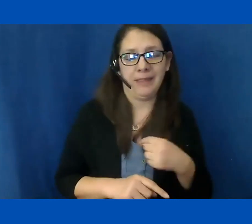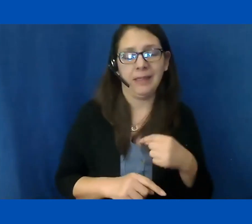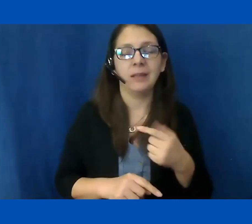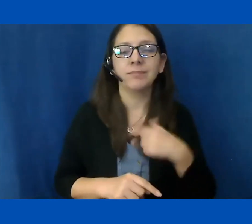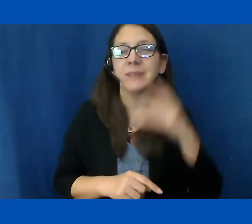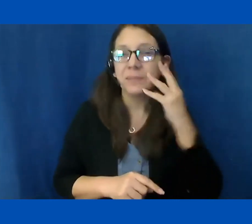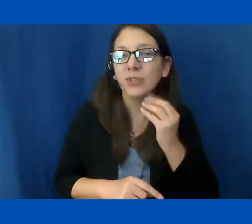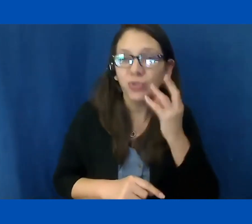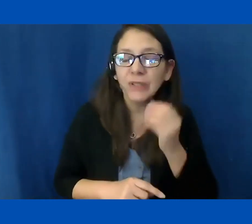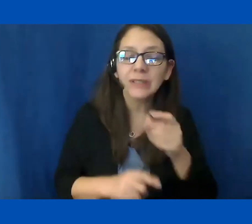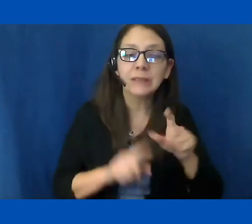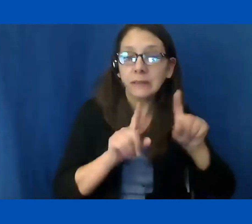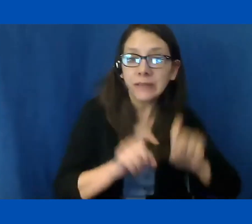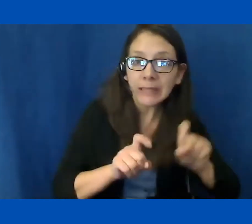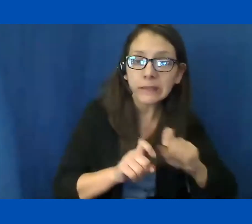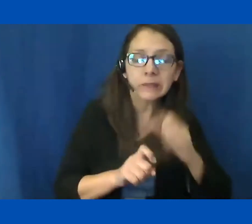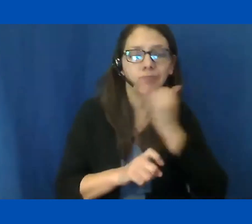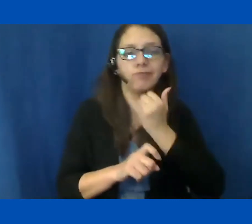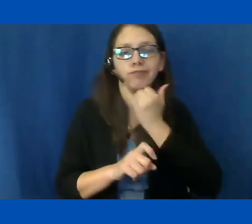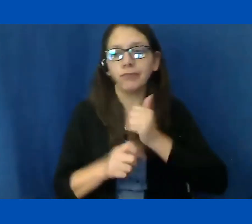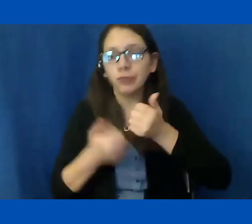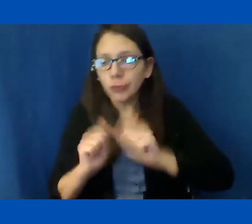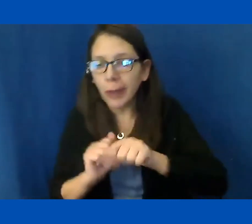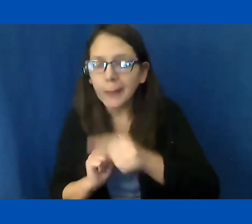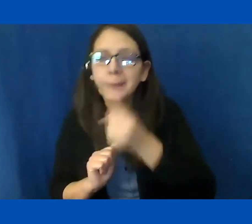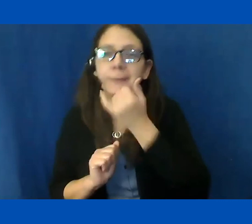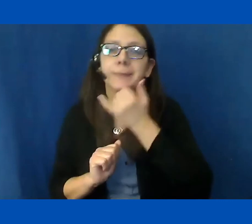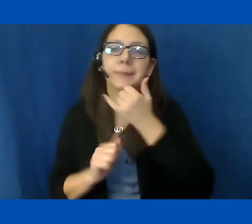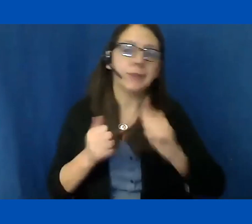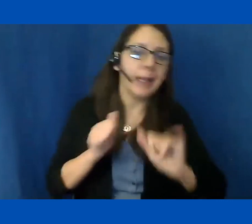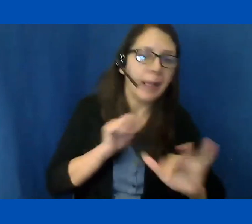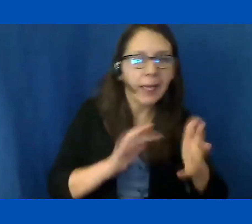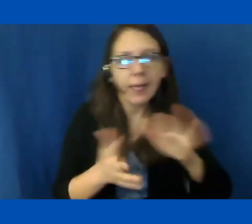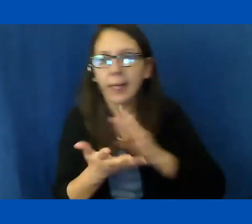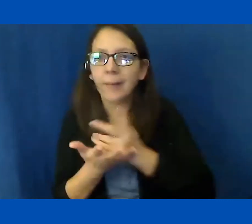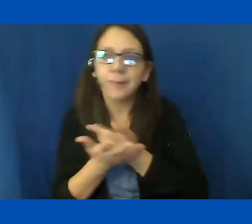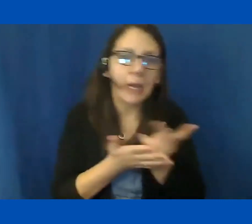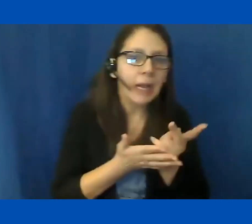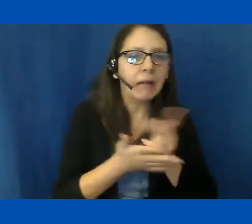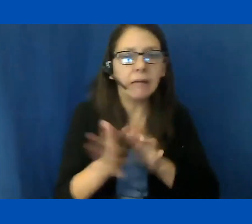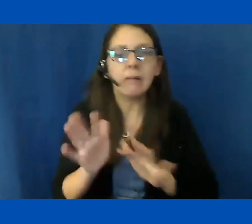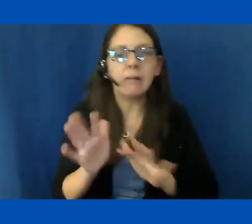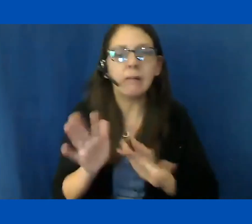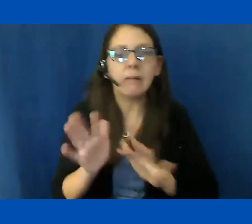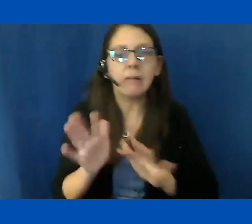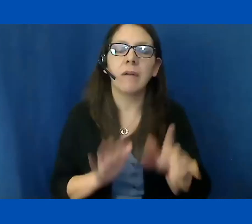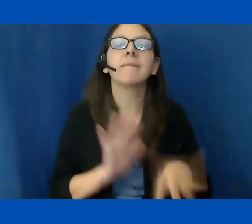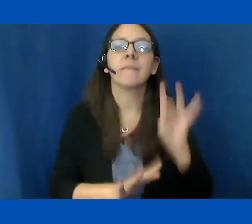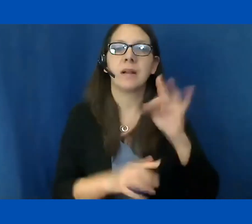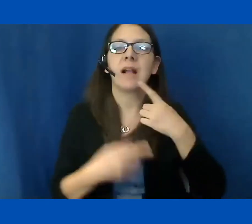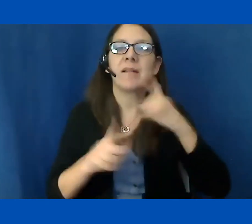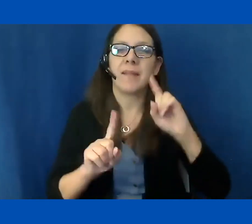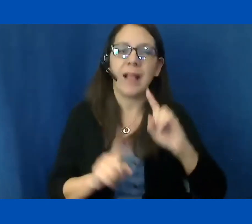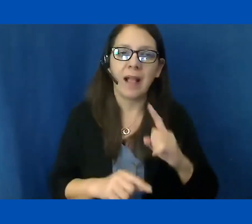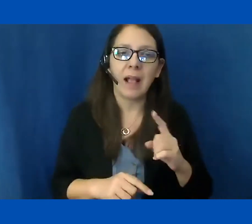situation because I mainly thought that I was always gonna be interested